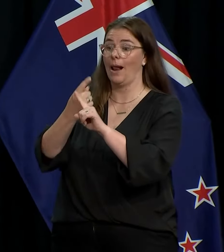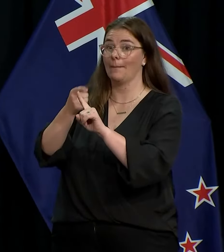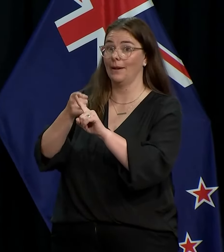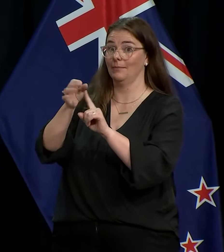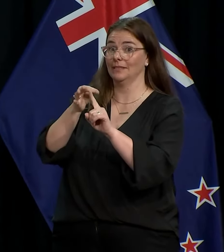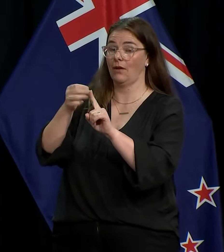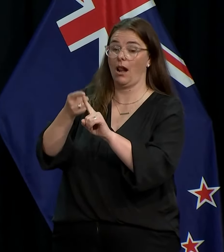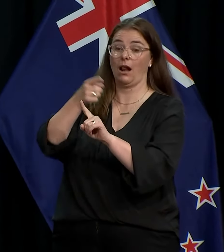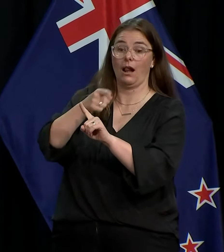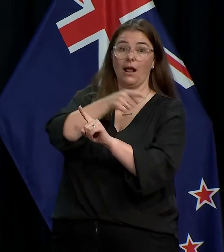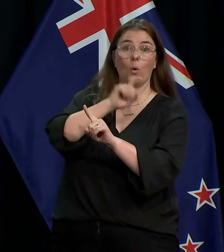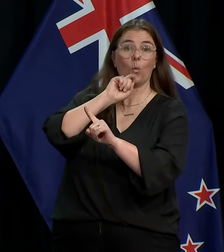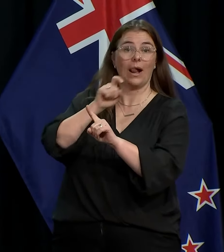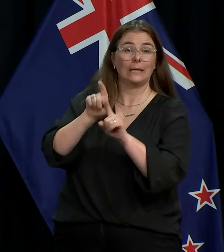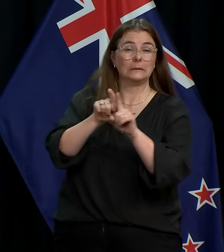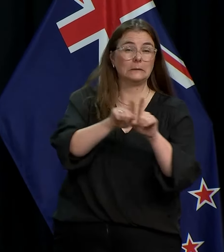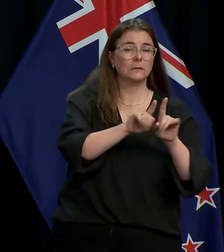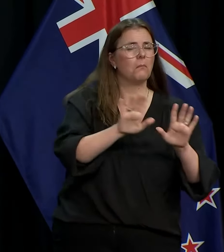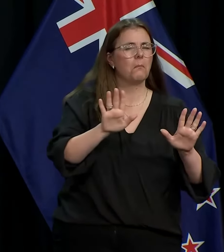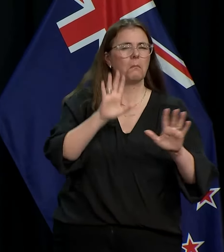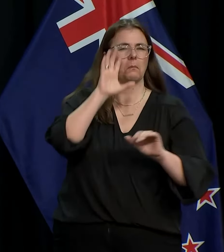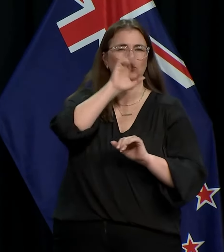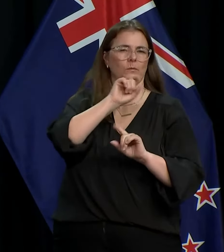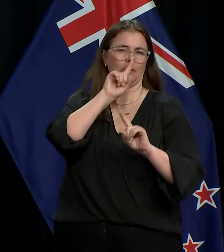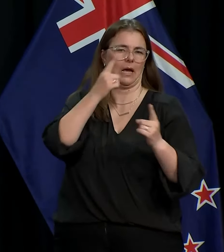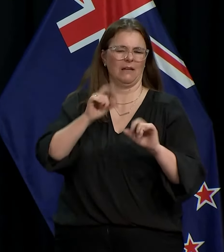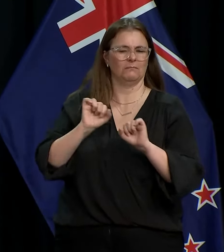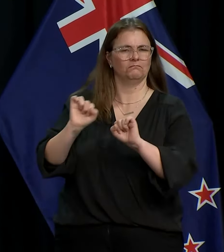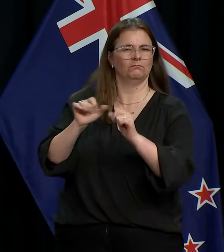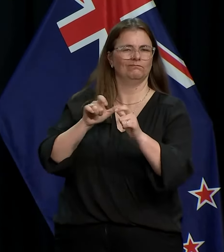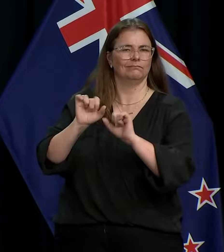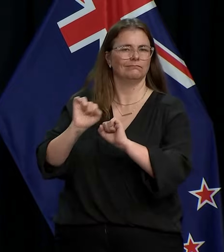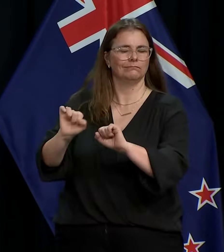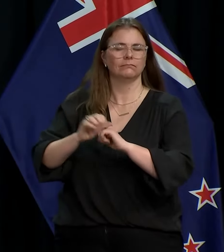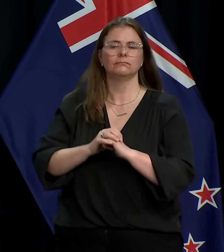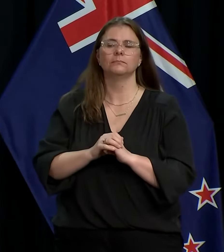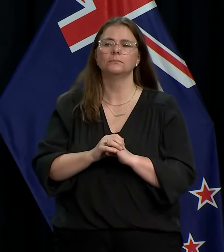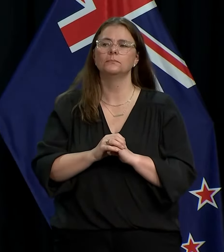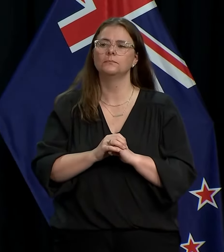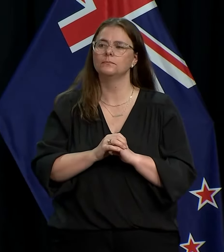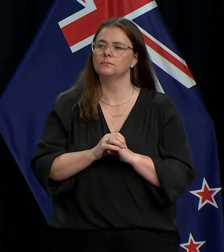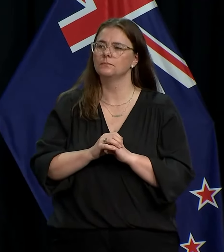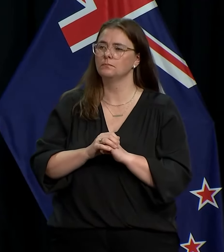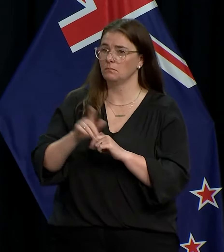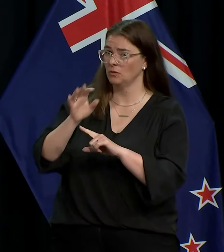one has that immediately means other sovereign nations will make similar decisions. Justin.